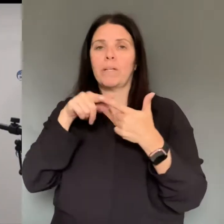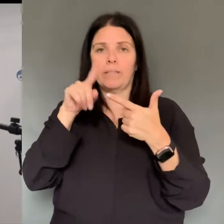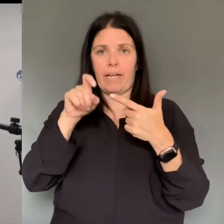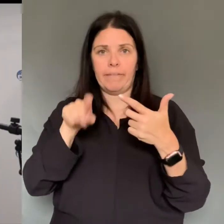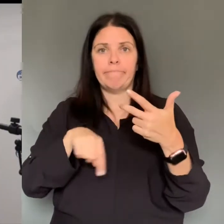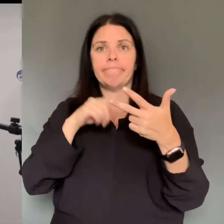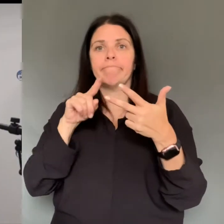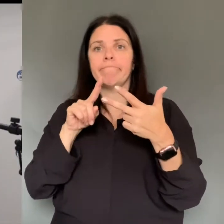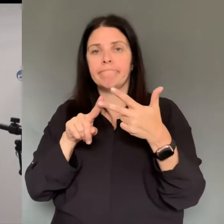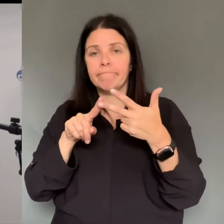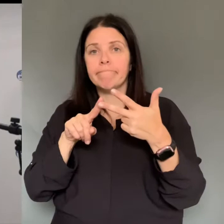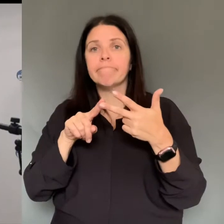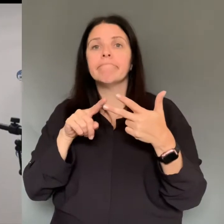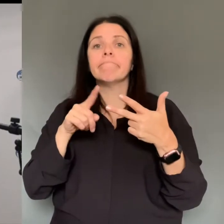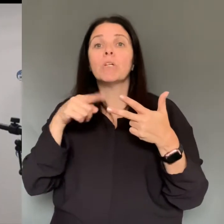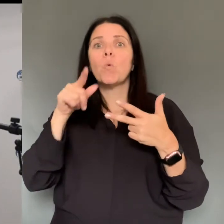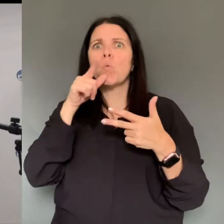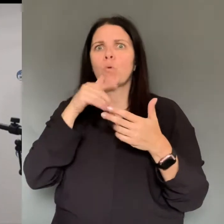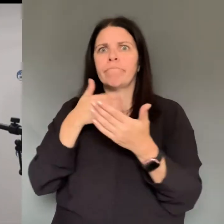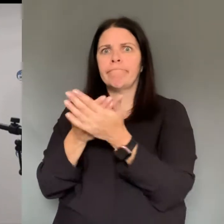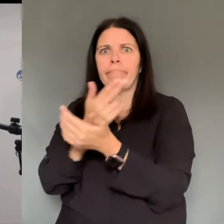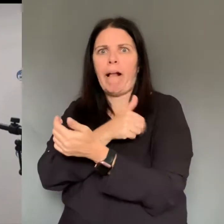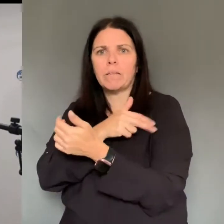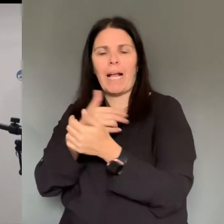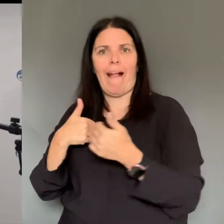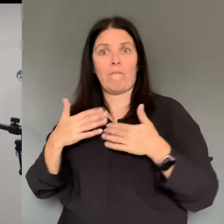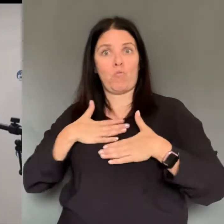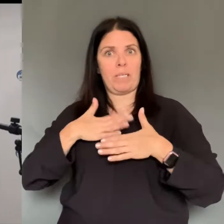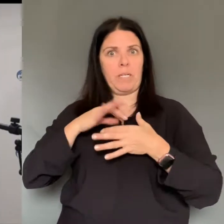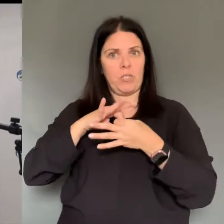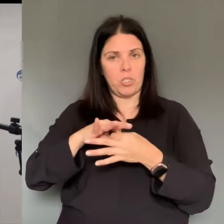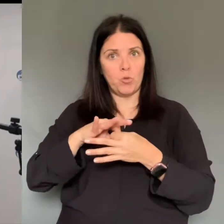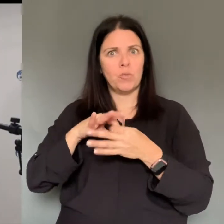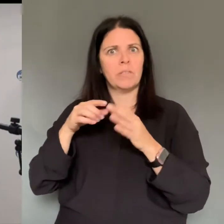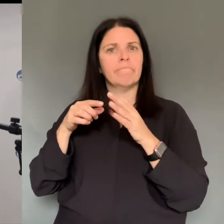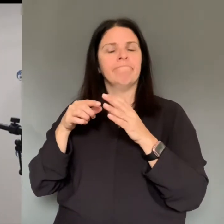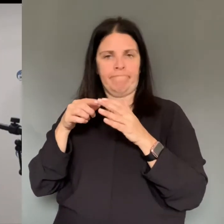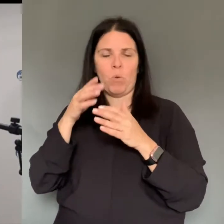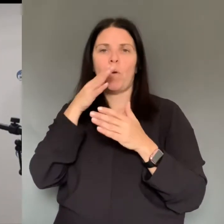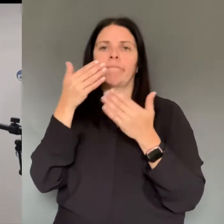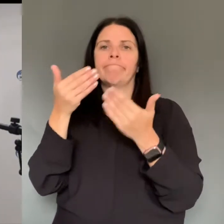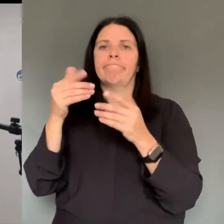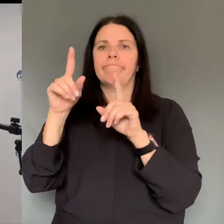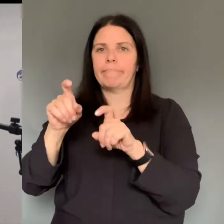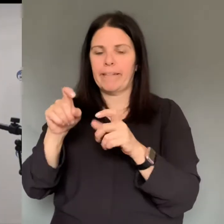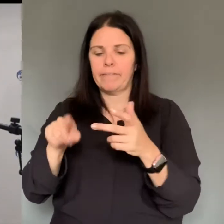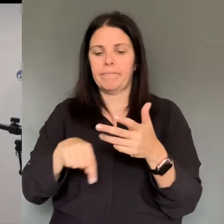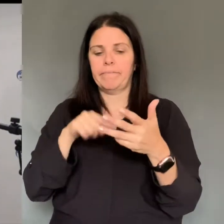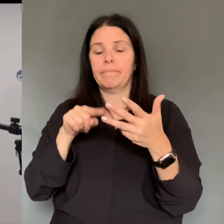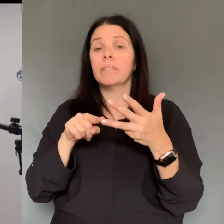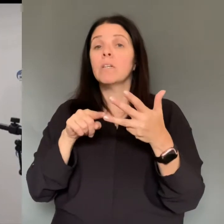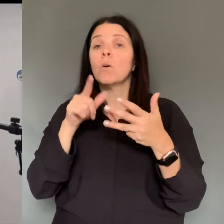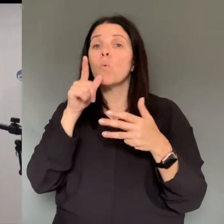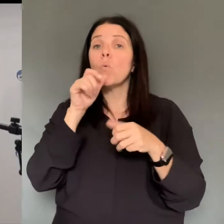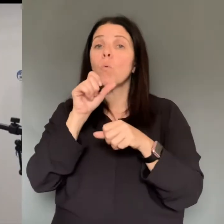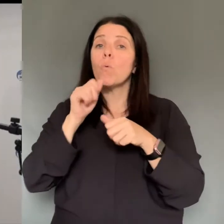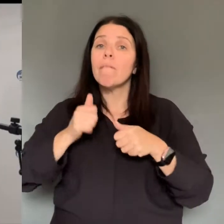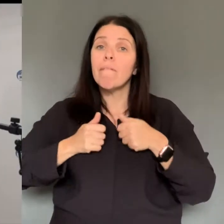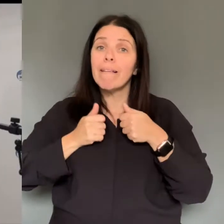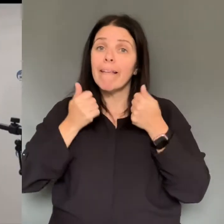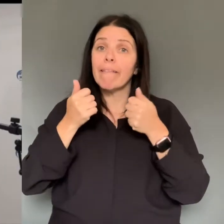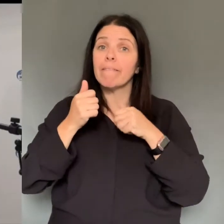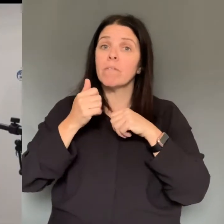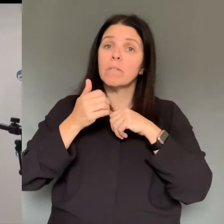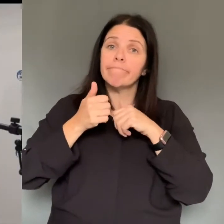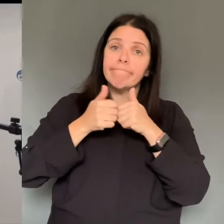rural, and/or Indigenous communities, and symptomatic travelers identified at a point of entry to Canada. Please continue to